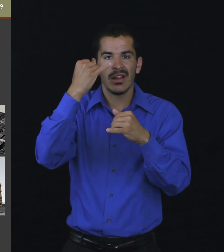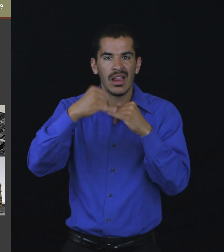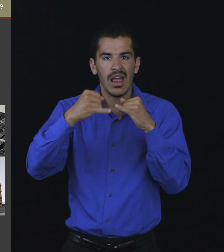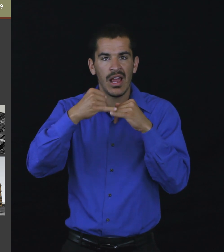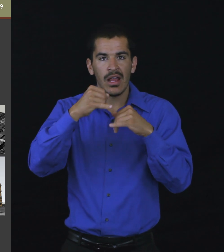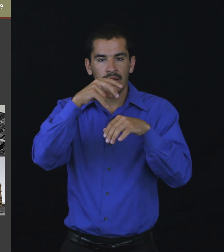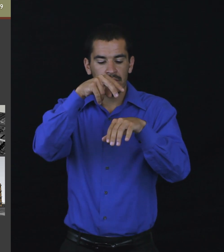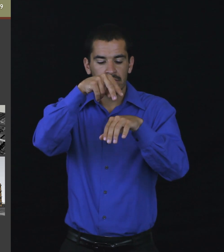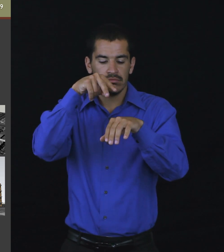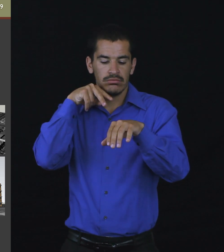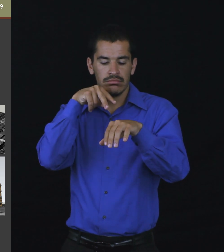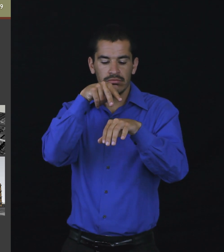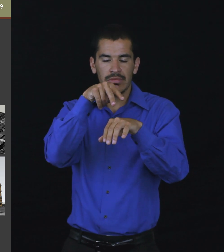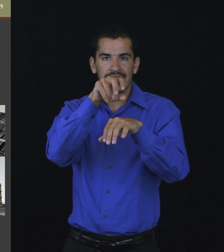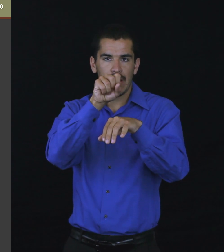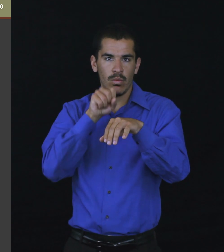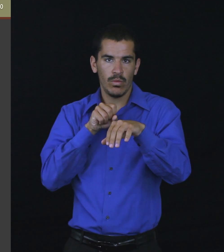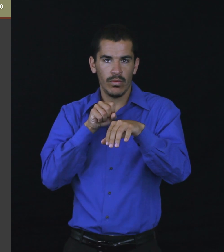south.